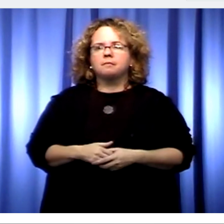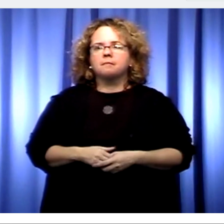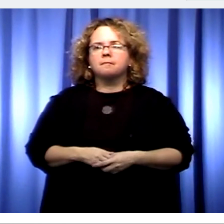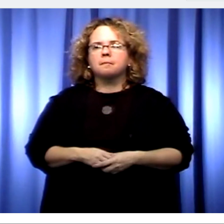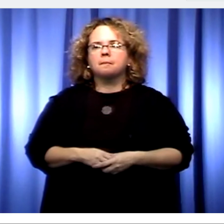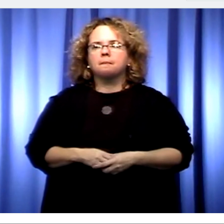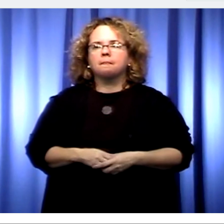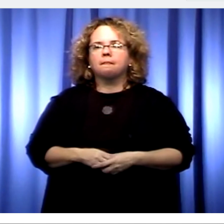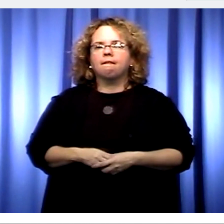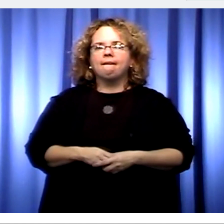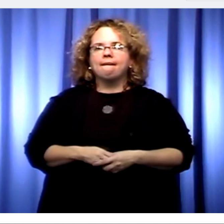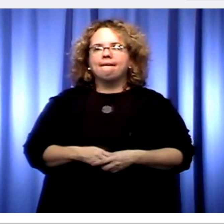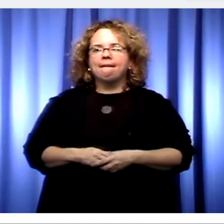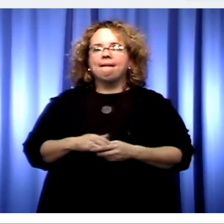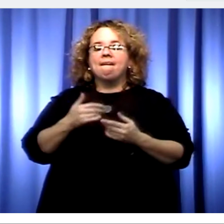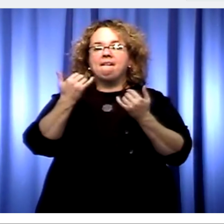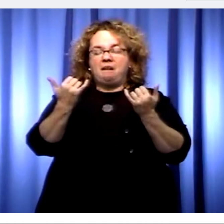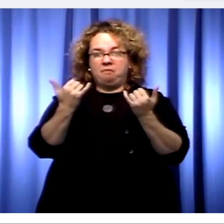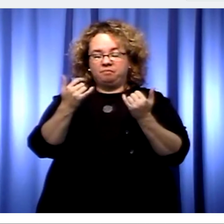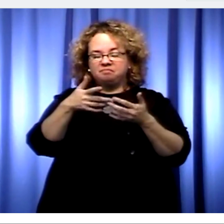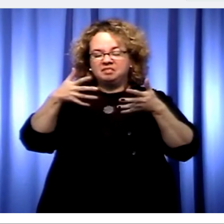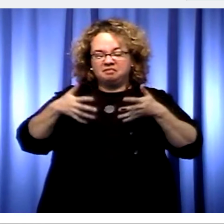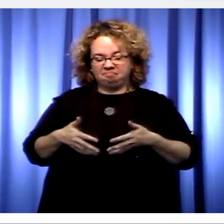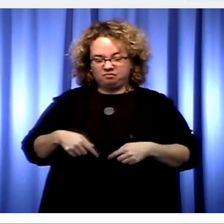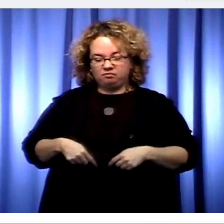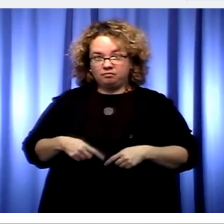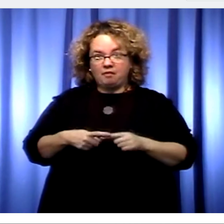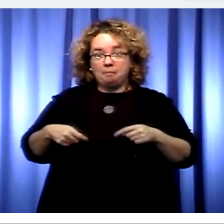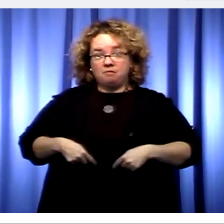that food down through your intestine to your stomach.